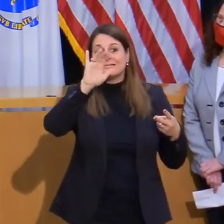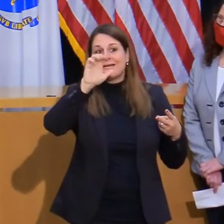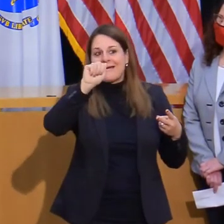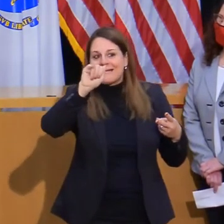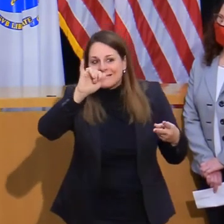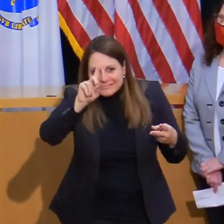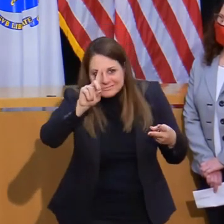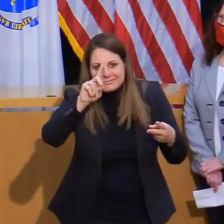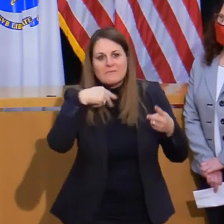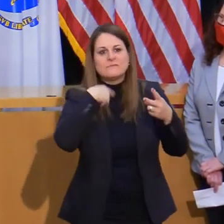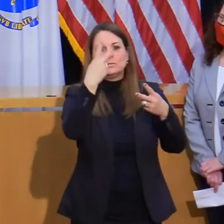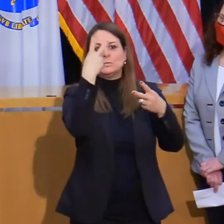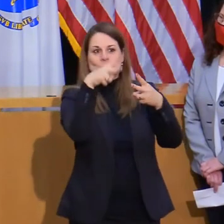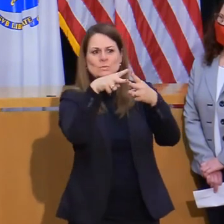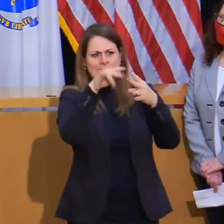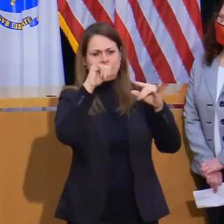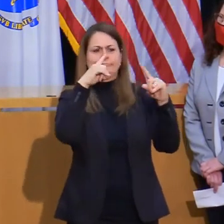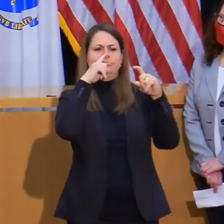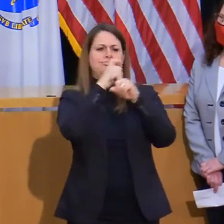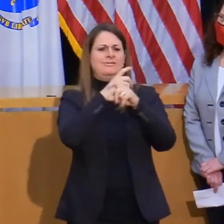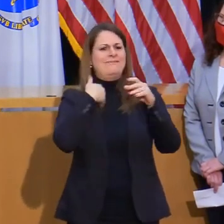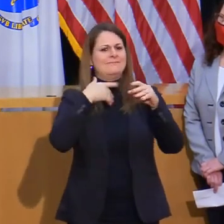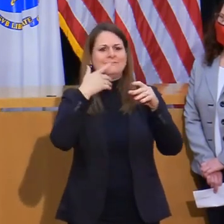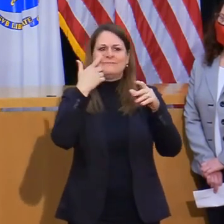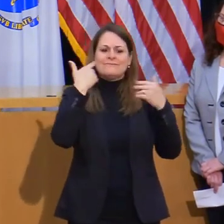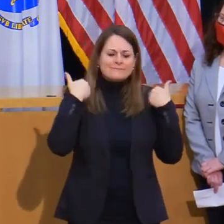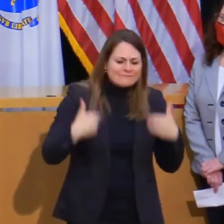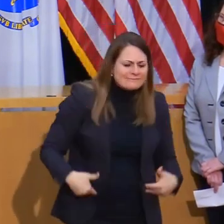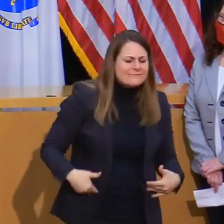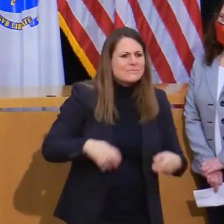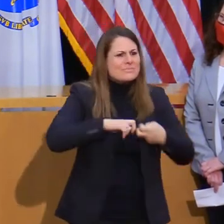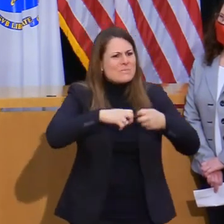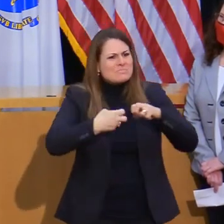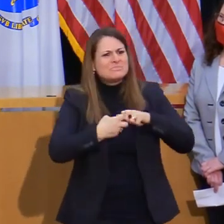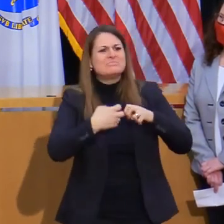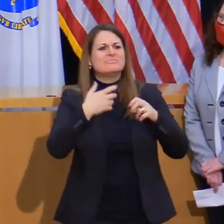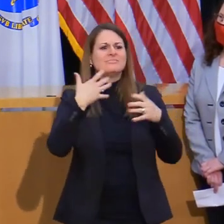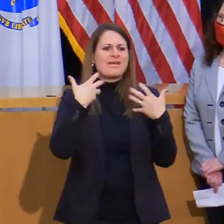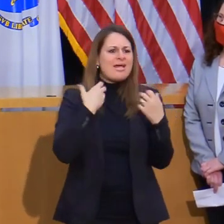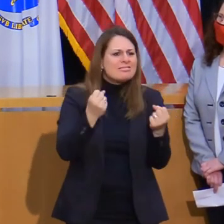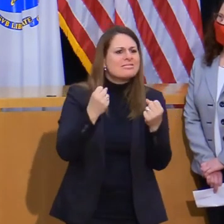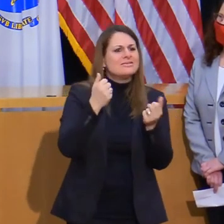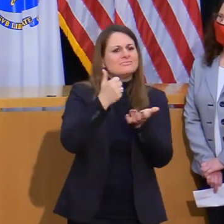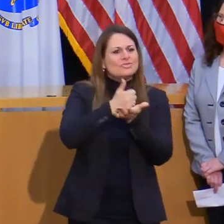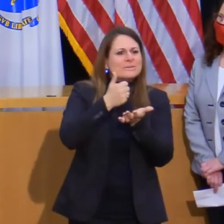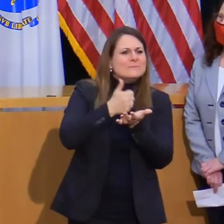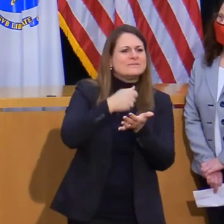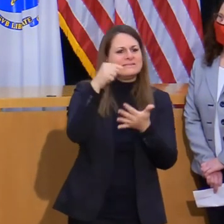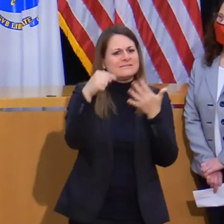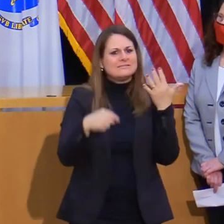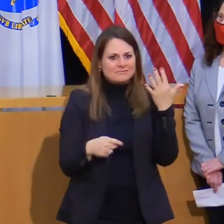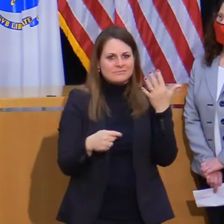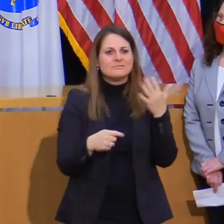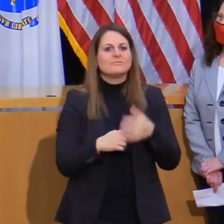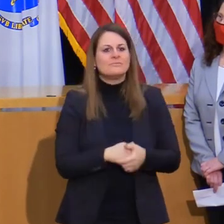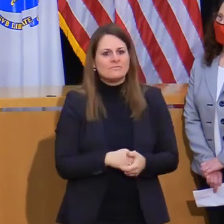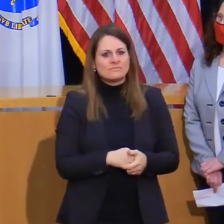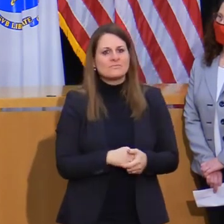needs, including individuals with disabilities. CCA has been providing in-home vaccinations to homebound individuals